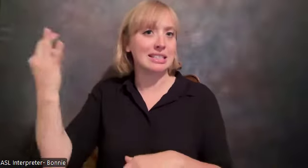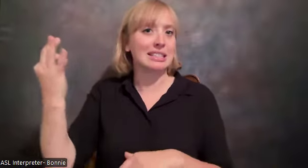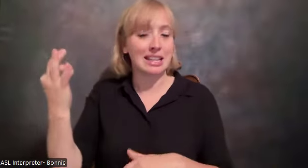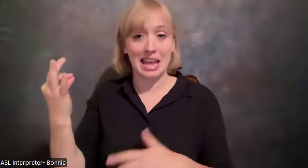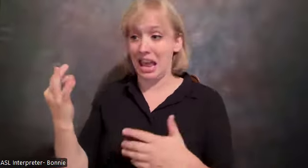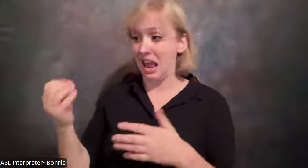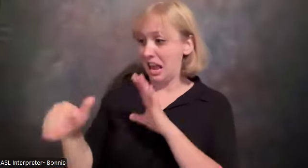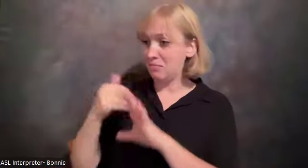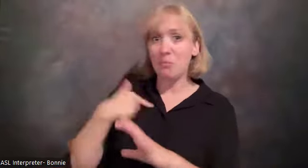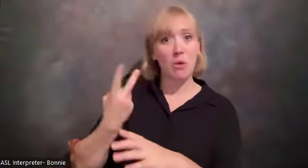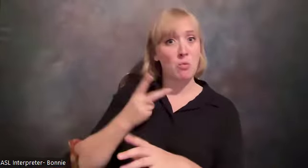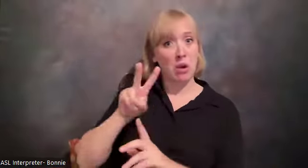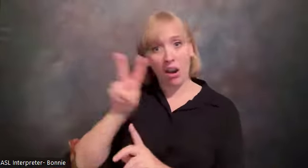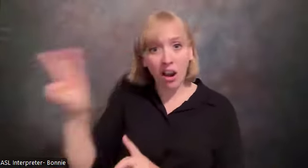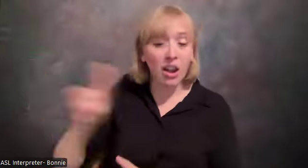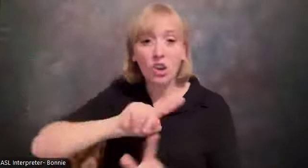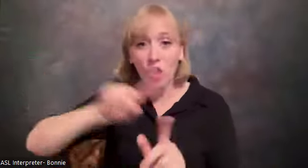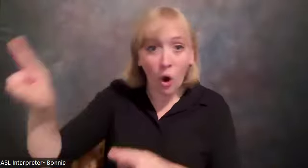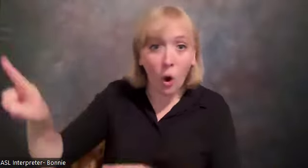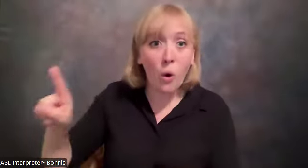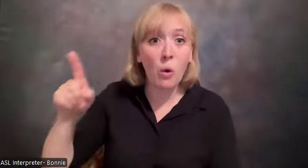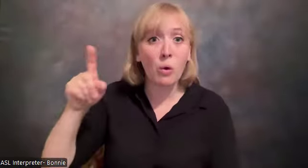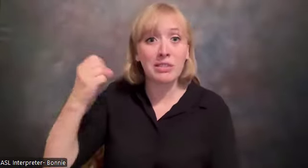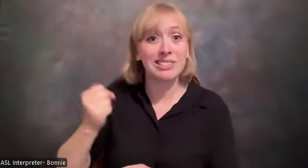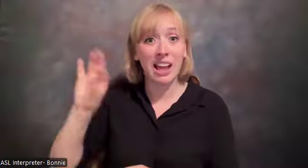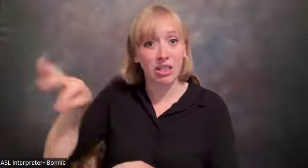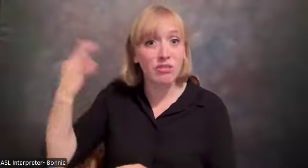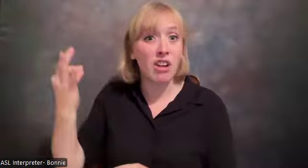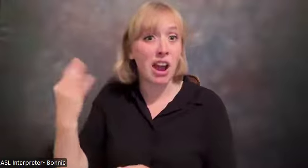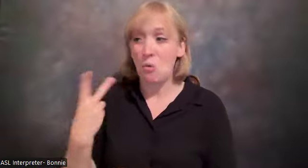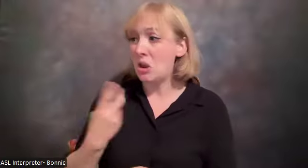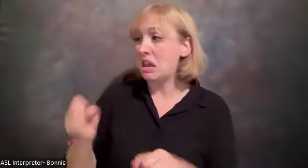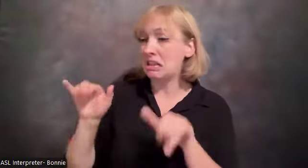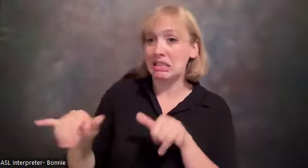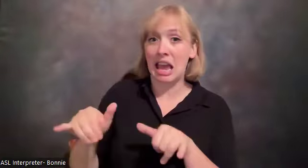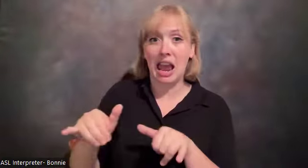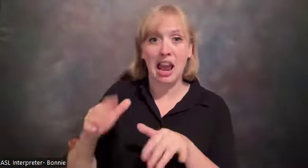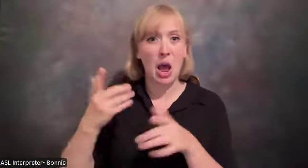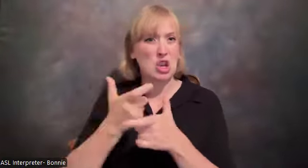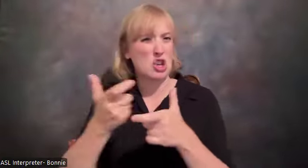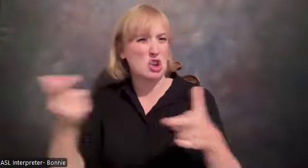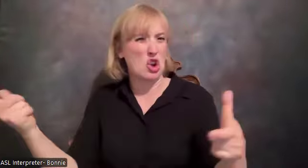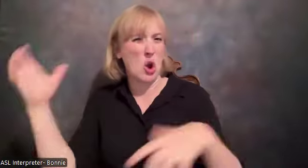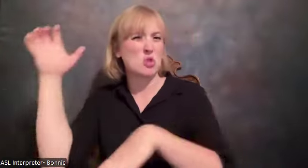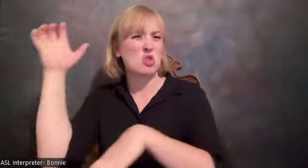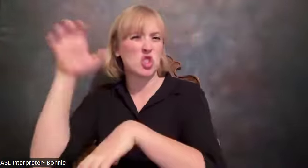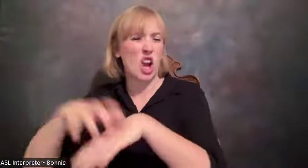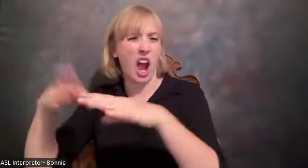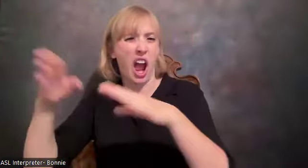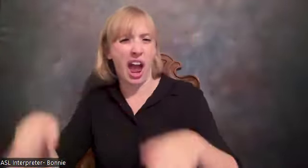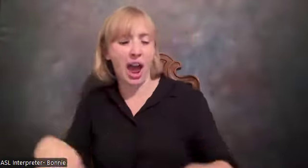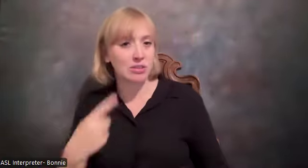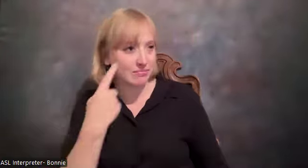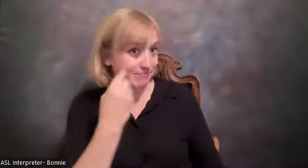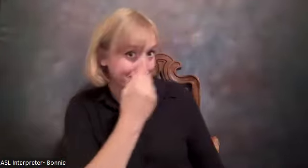and I to come out. There's a whole wing of the house that they have. If you're wondering how somebody affords a giant house like that in the south of France for the